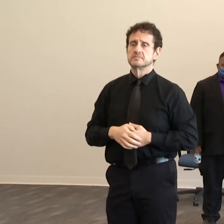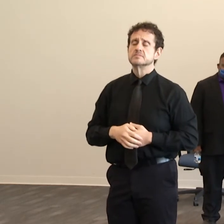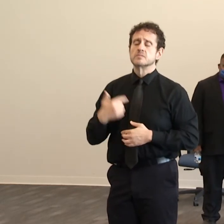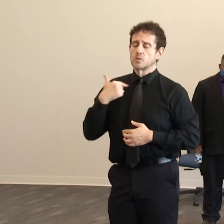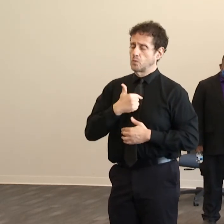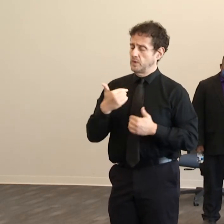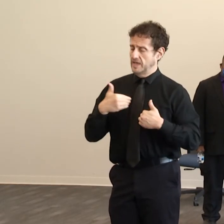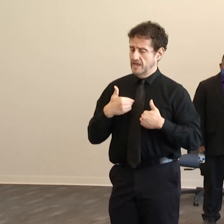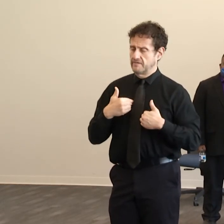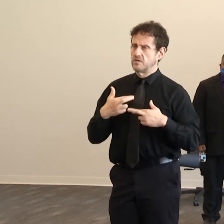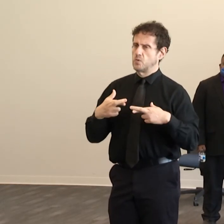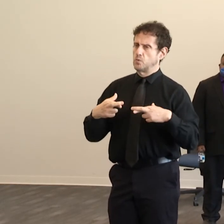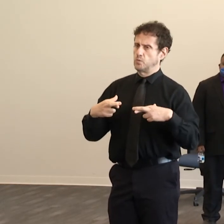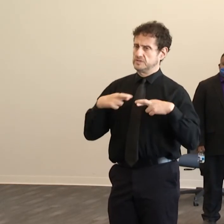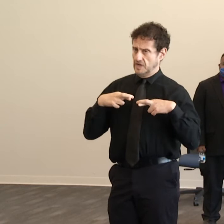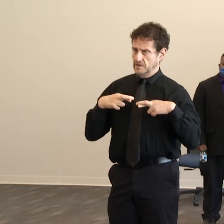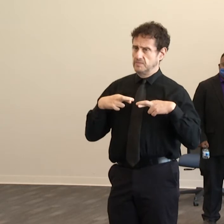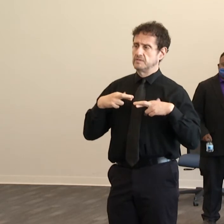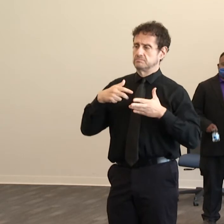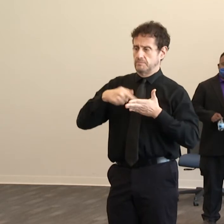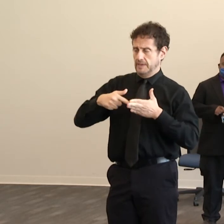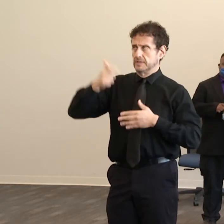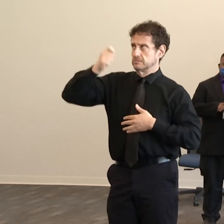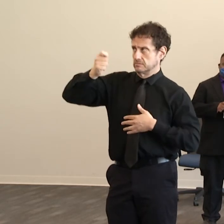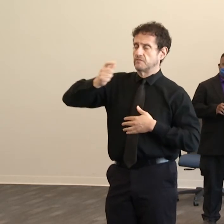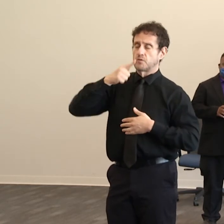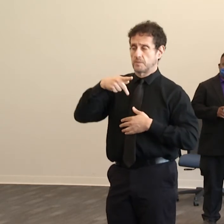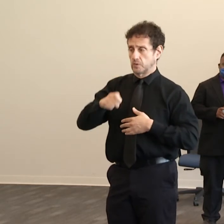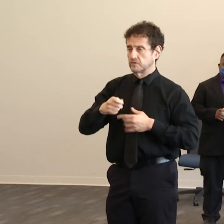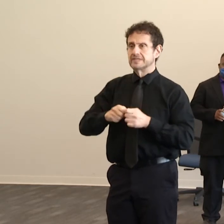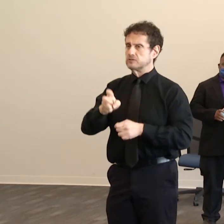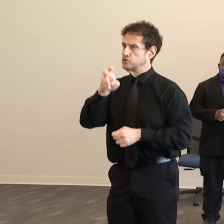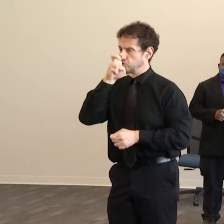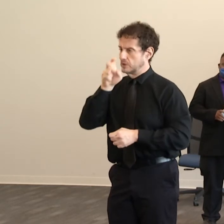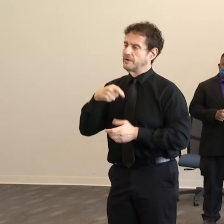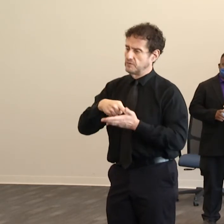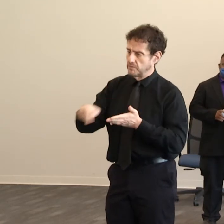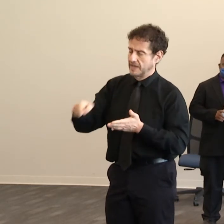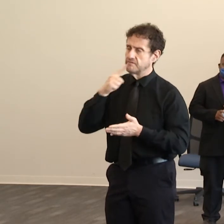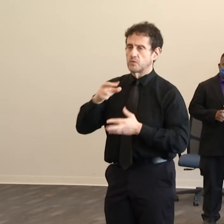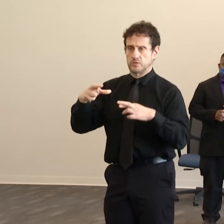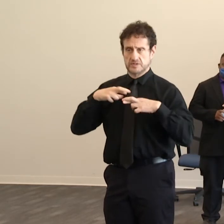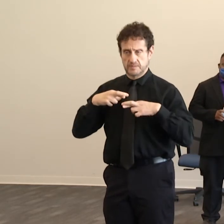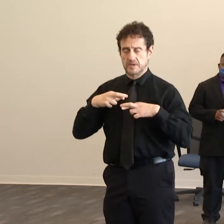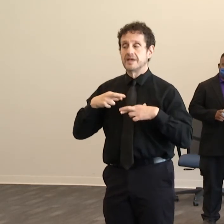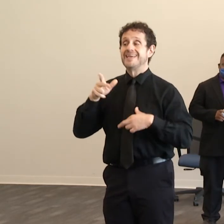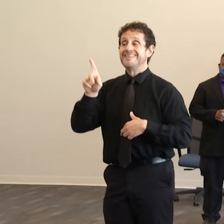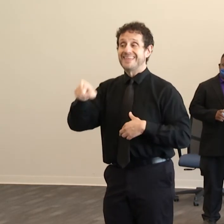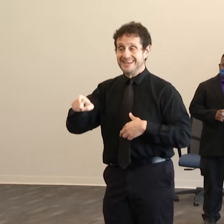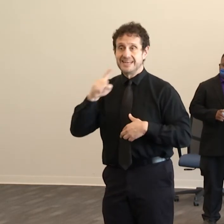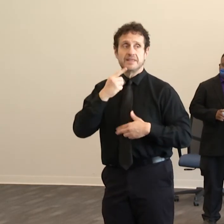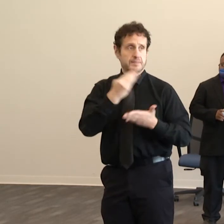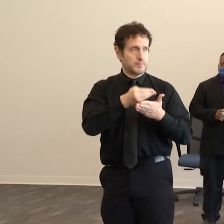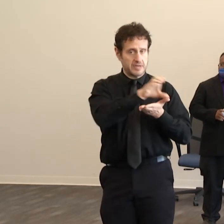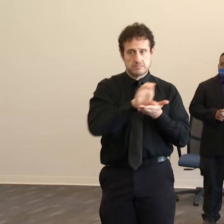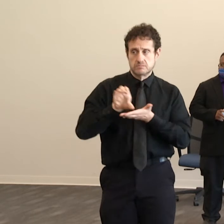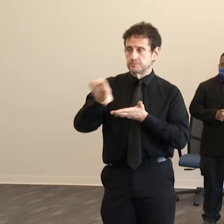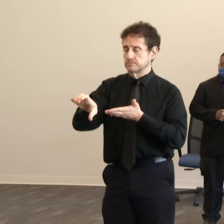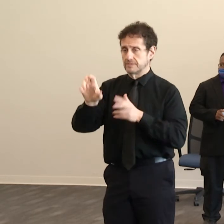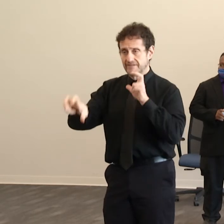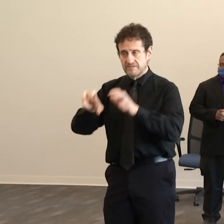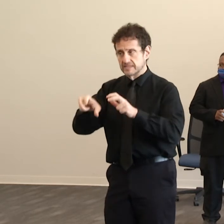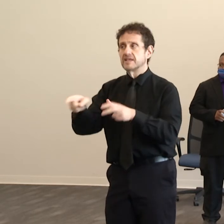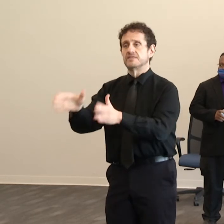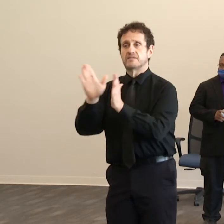post office that are stricter than almost any federal agency. So yes, I believe they need this investment. They've asked for it, and I think it's